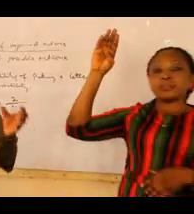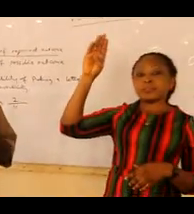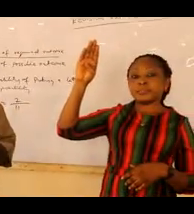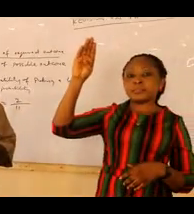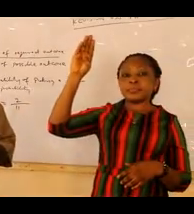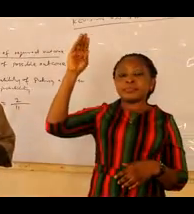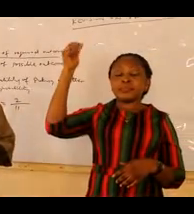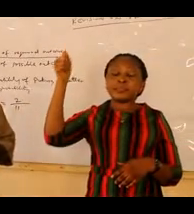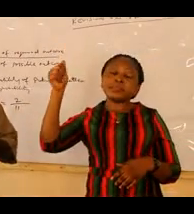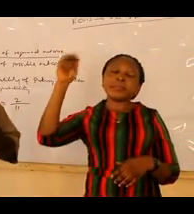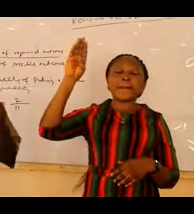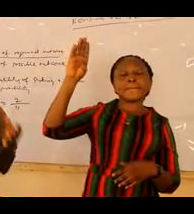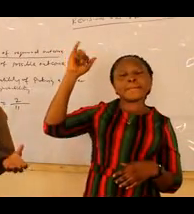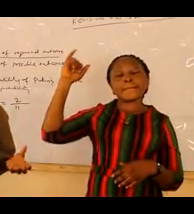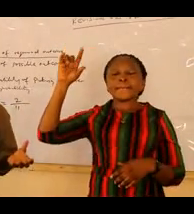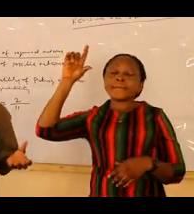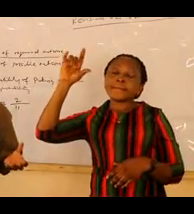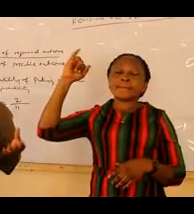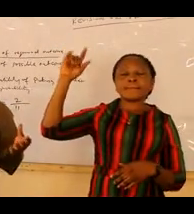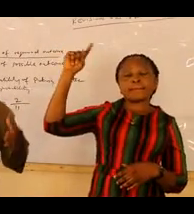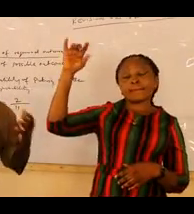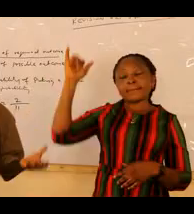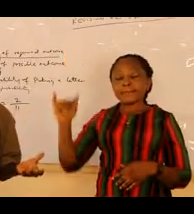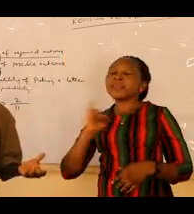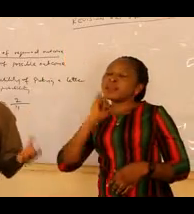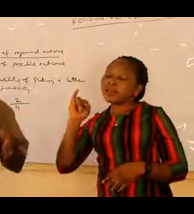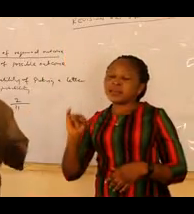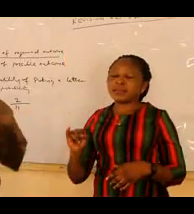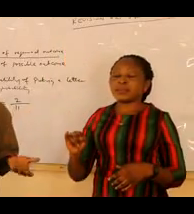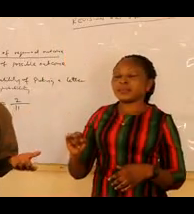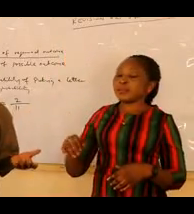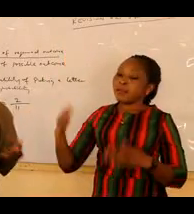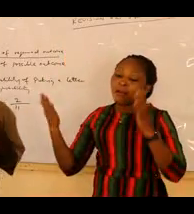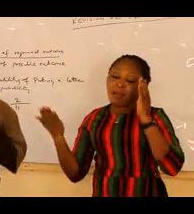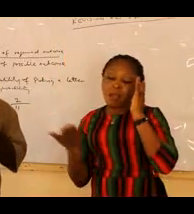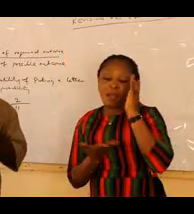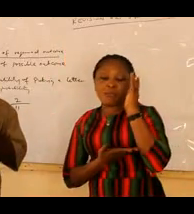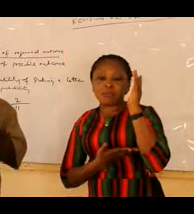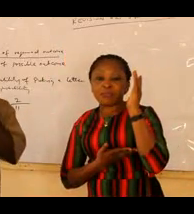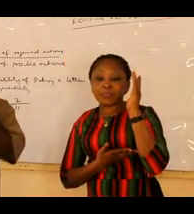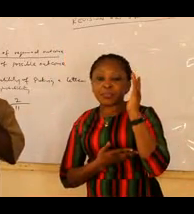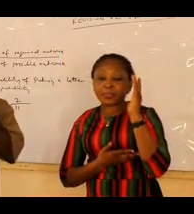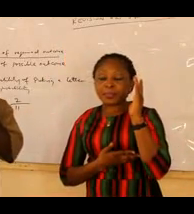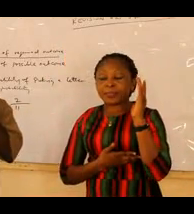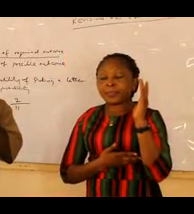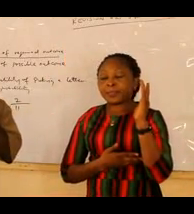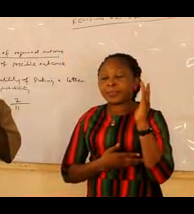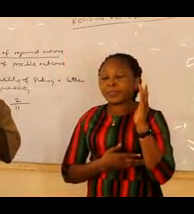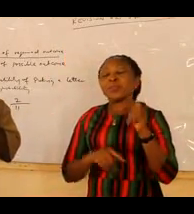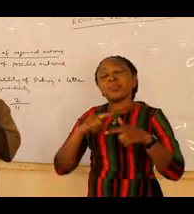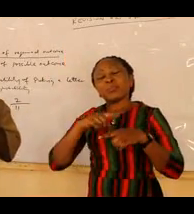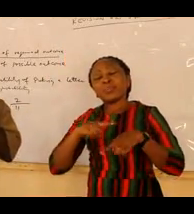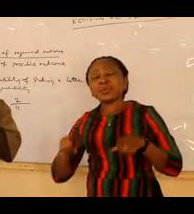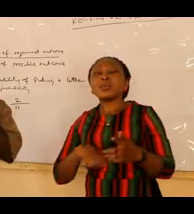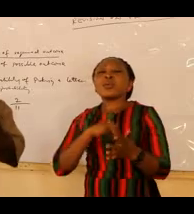either it rains or it may not rain. So probability of raining or not raining is half. But when the